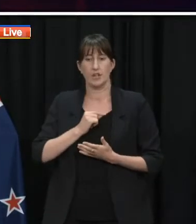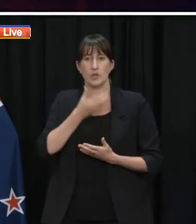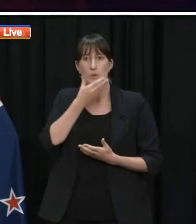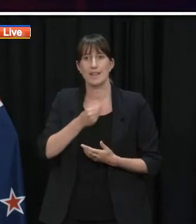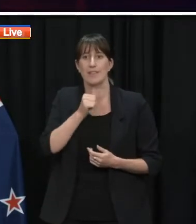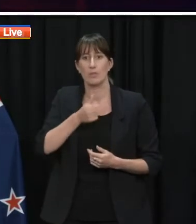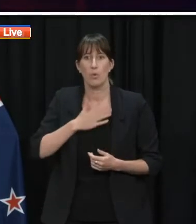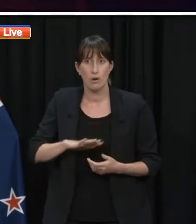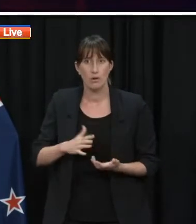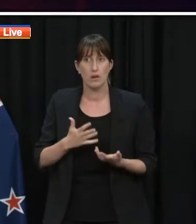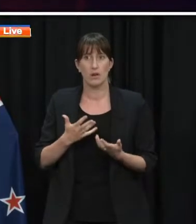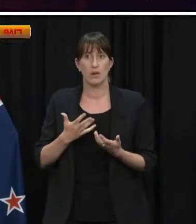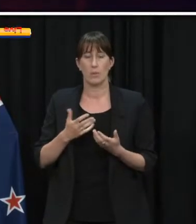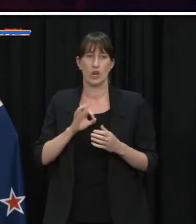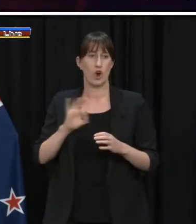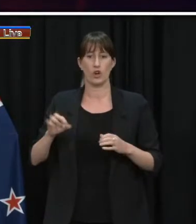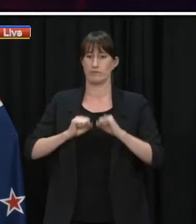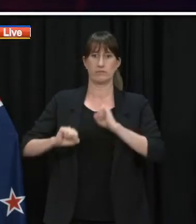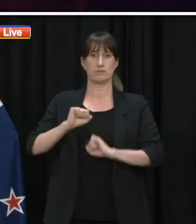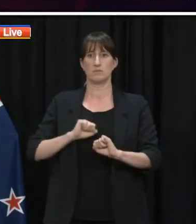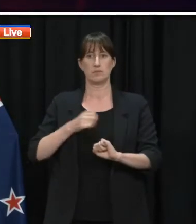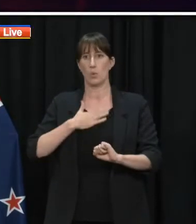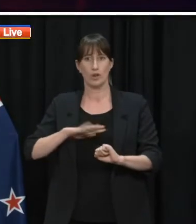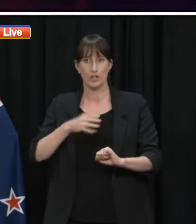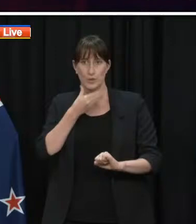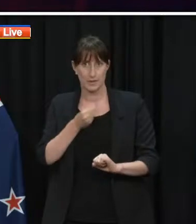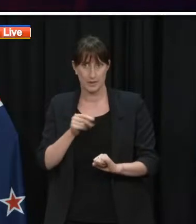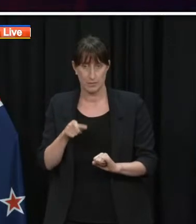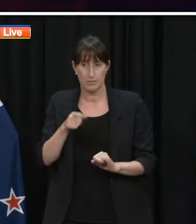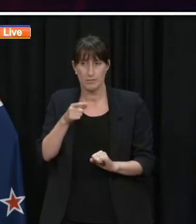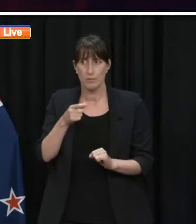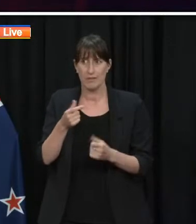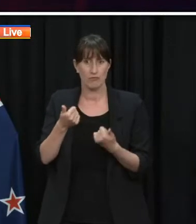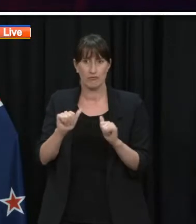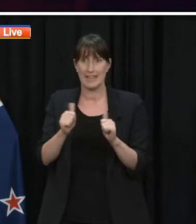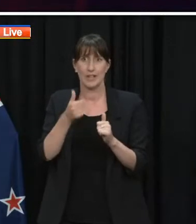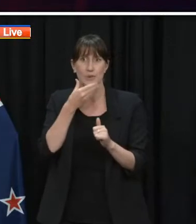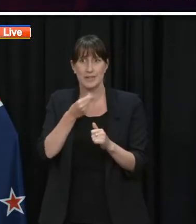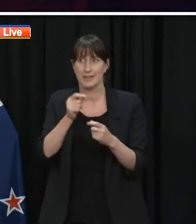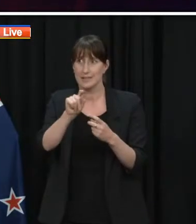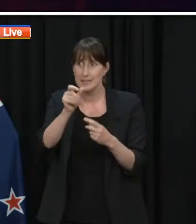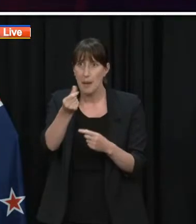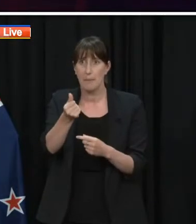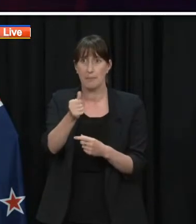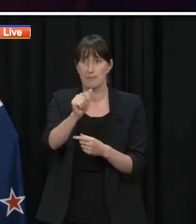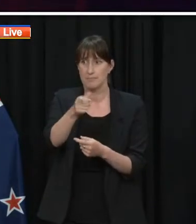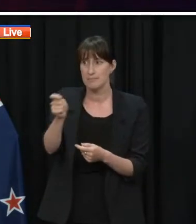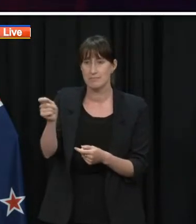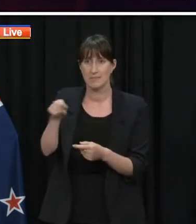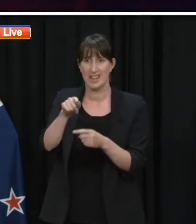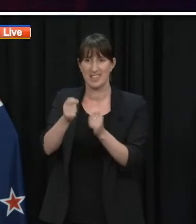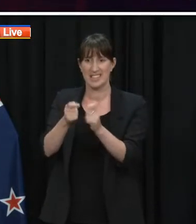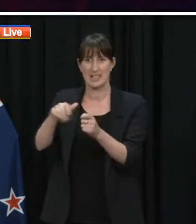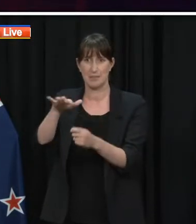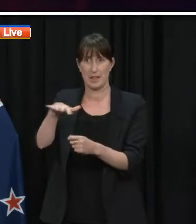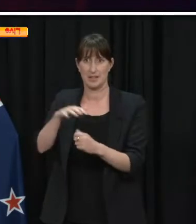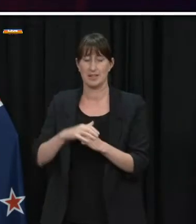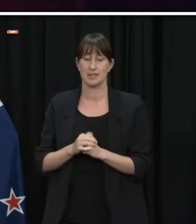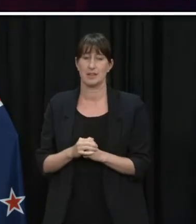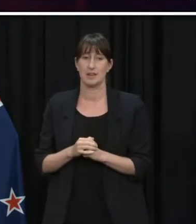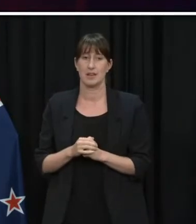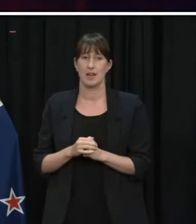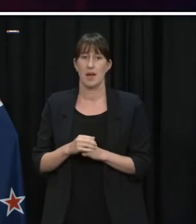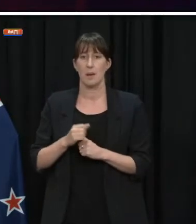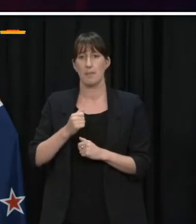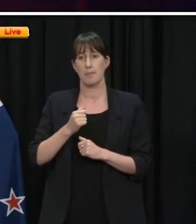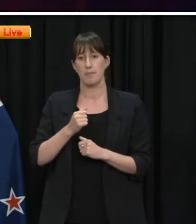a number of our quarantine facilities around the country. I think the second point here is the data we have been, first